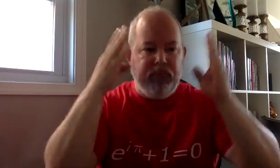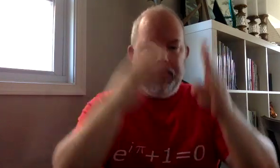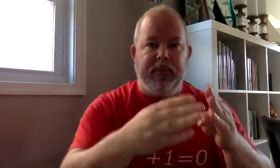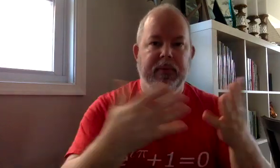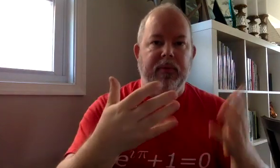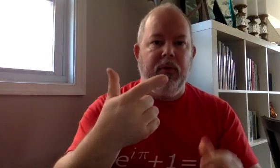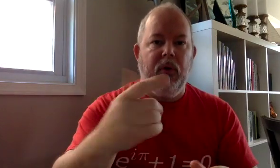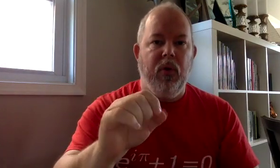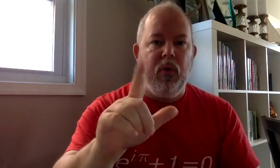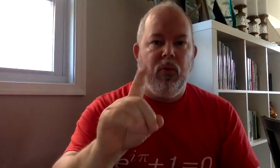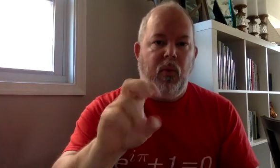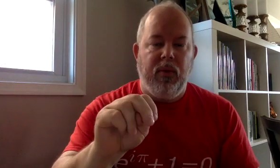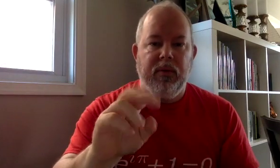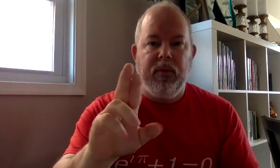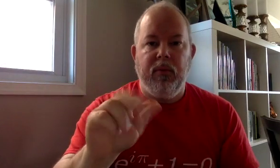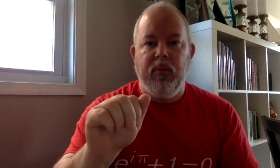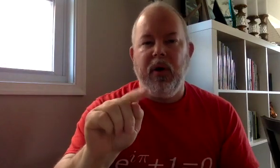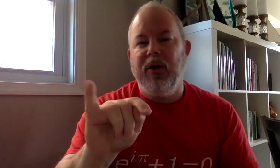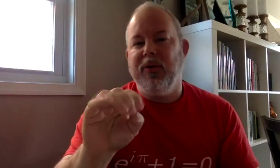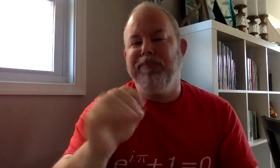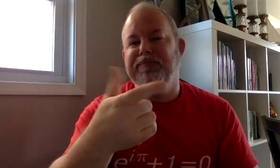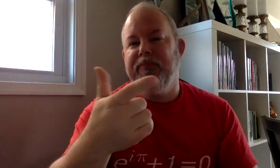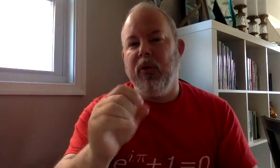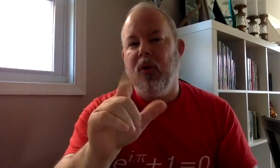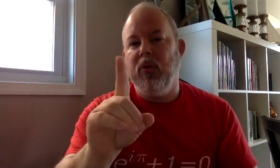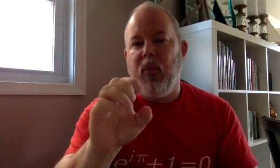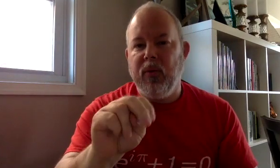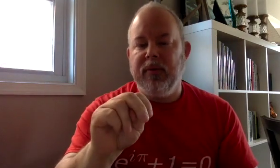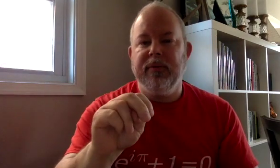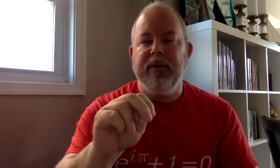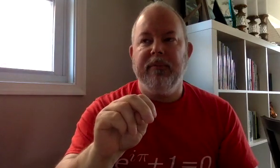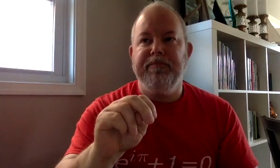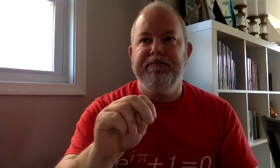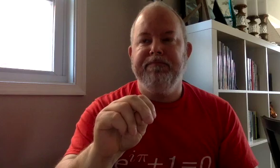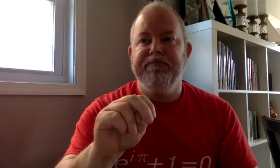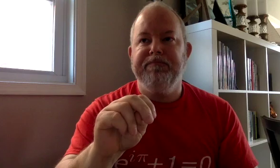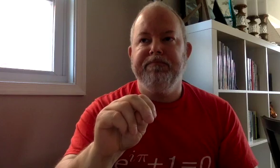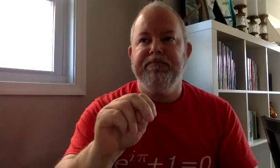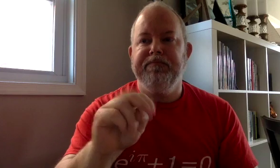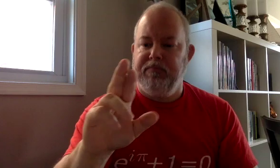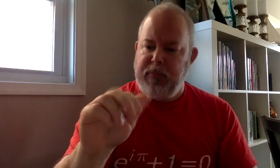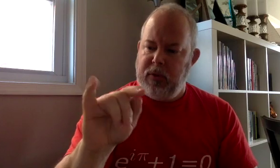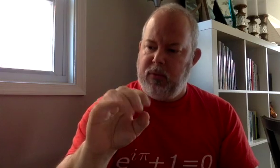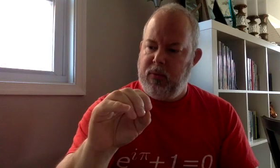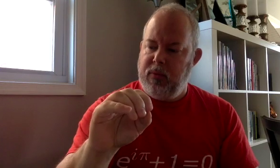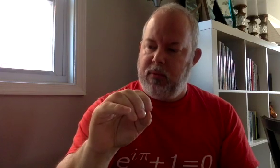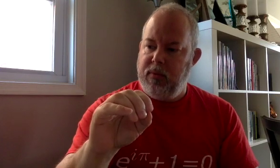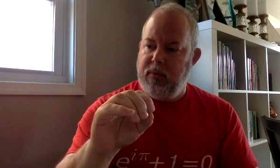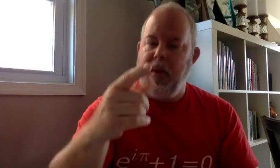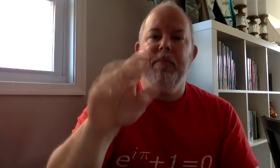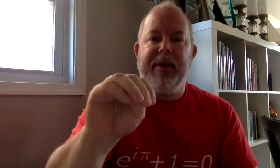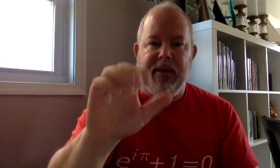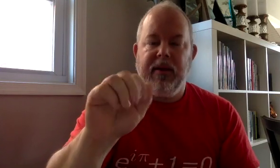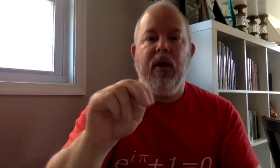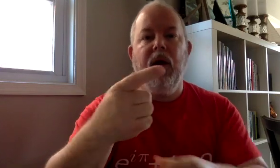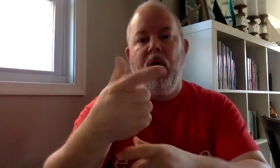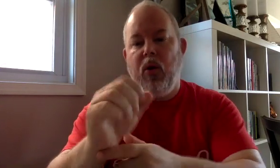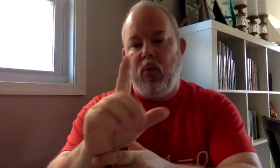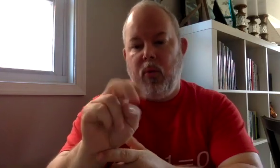work with you. I've never seen you embrace like that. If it happens, I haven't seen it. Tell me about the victims of today's strike there